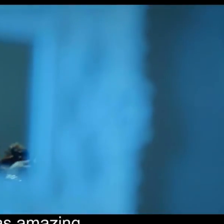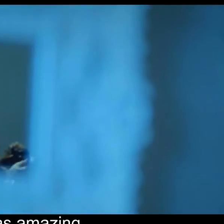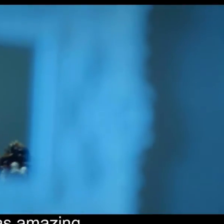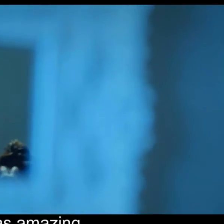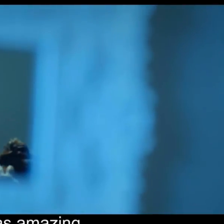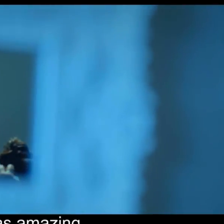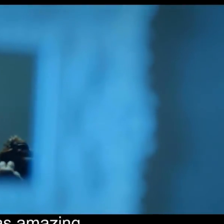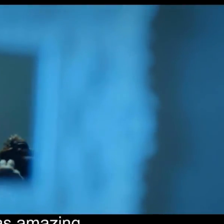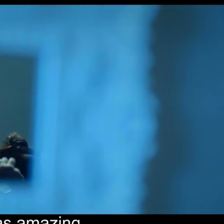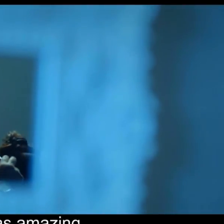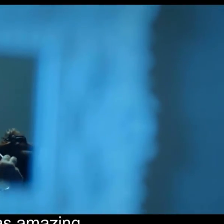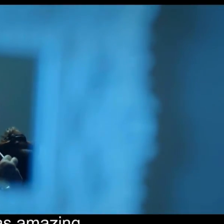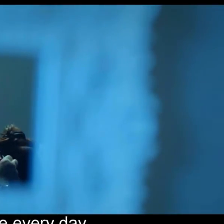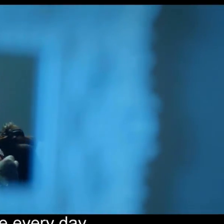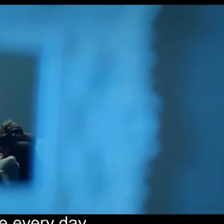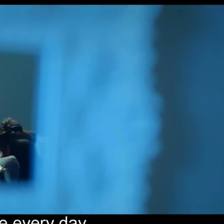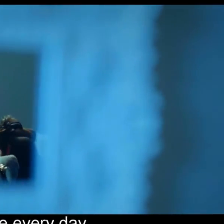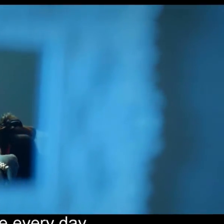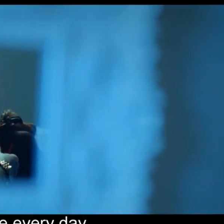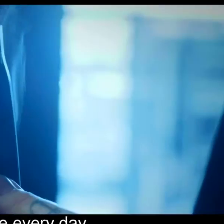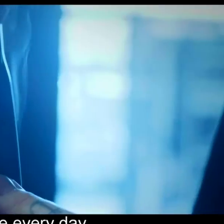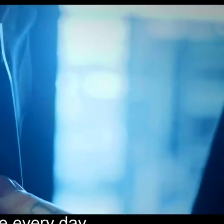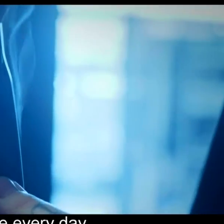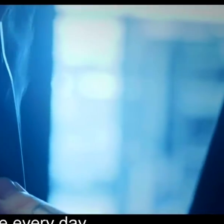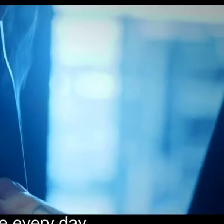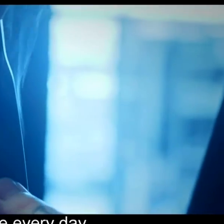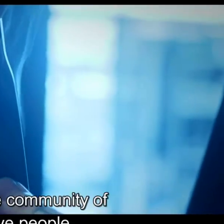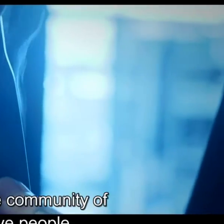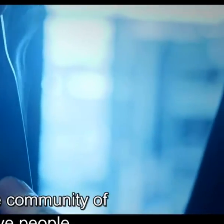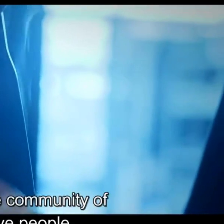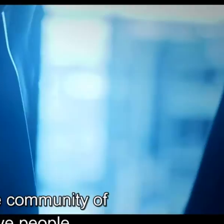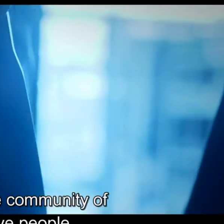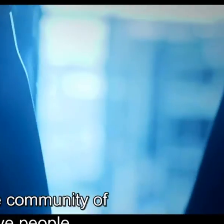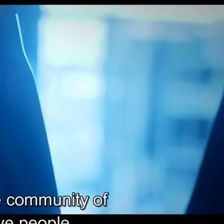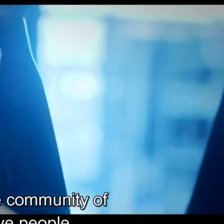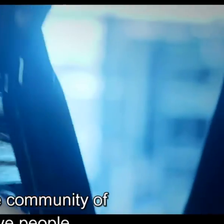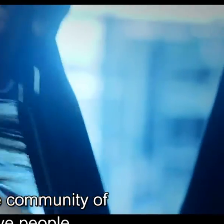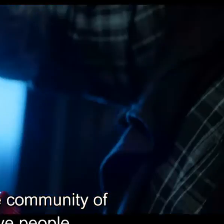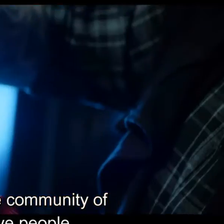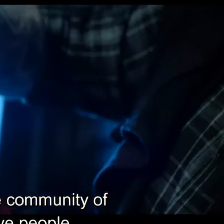It was an awesome community of really supportive people.